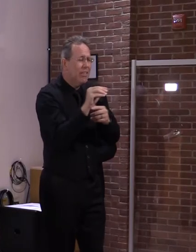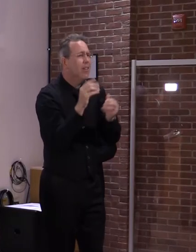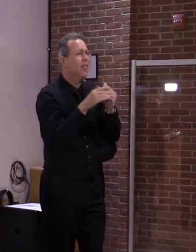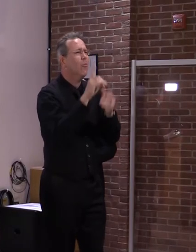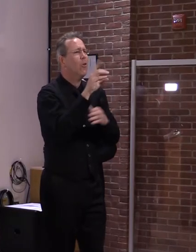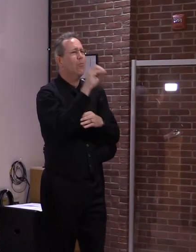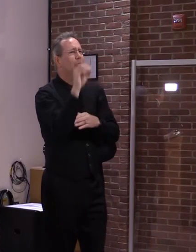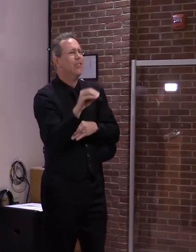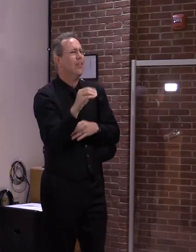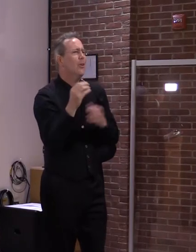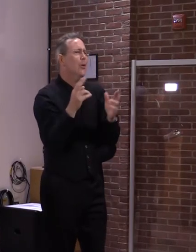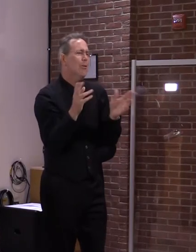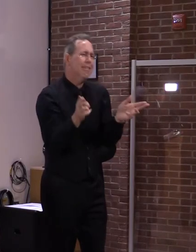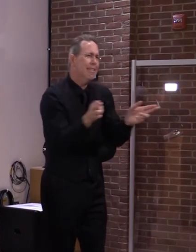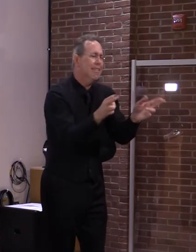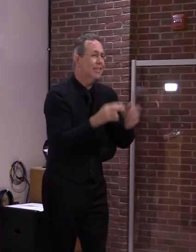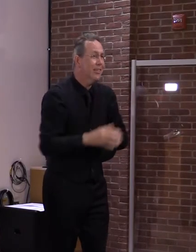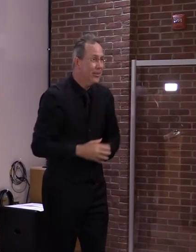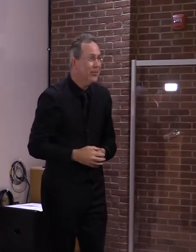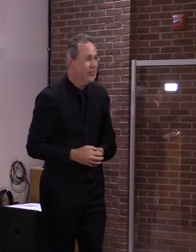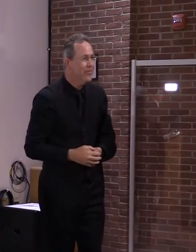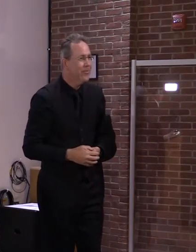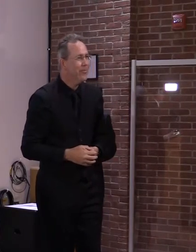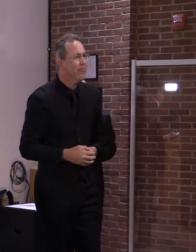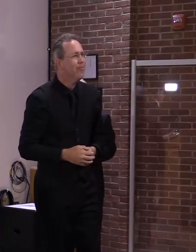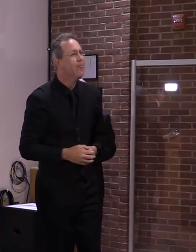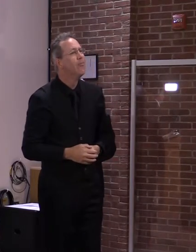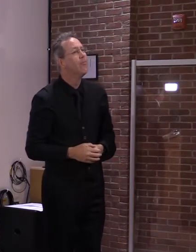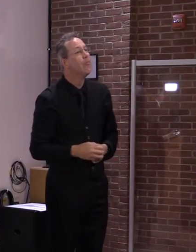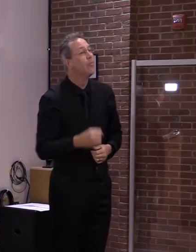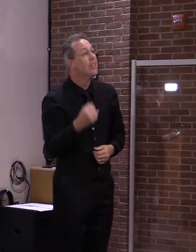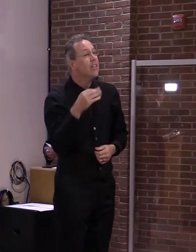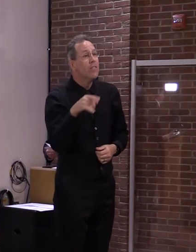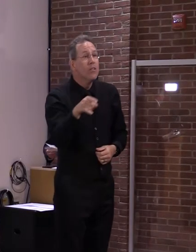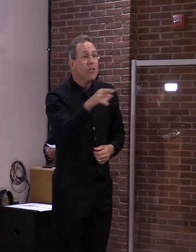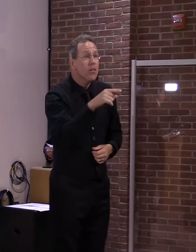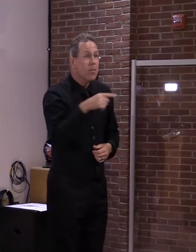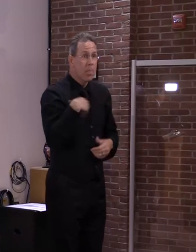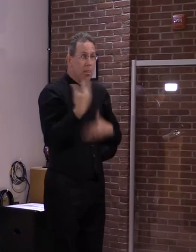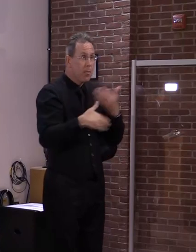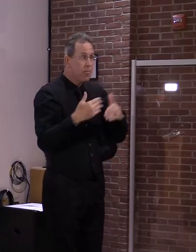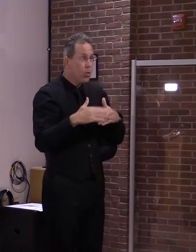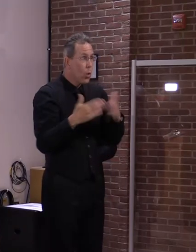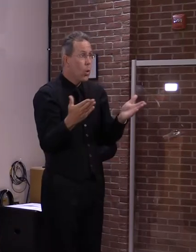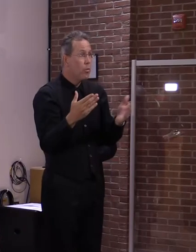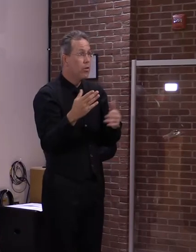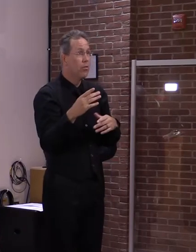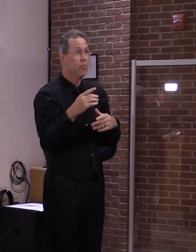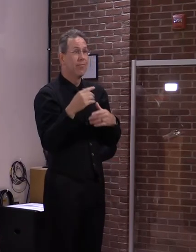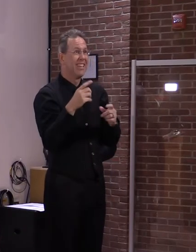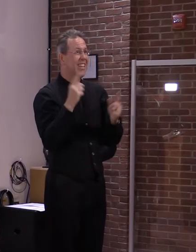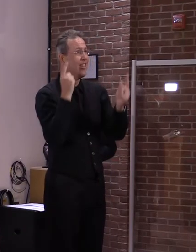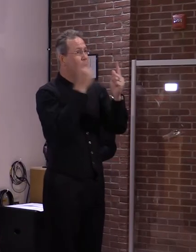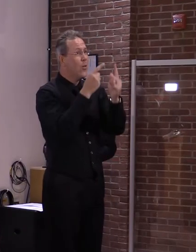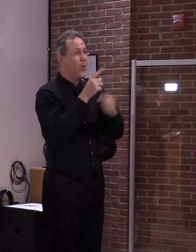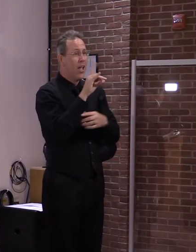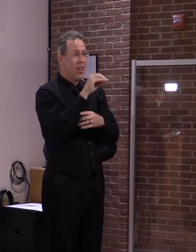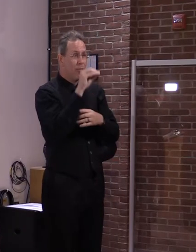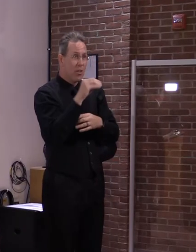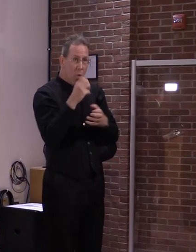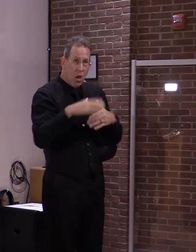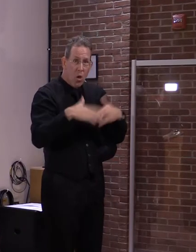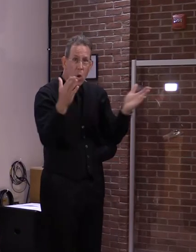going to stop. We want to again, lift the restrictions, but to continue to advocate for people just to